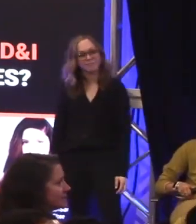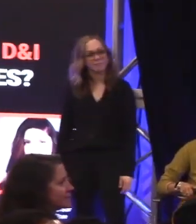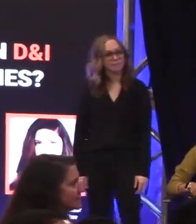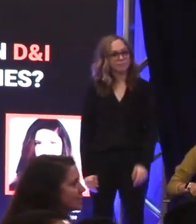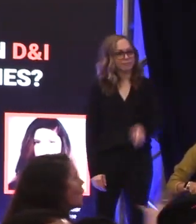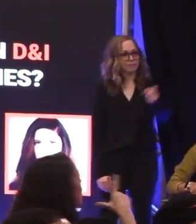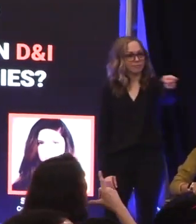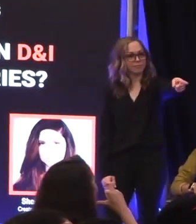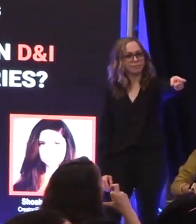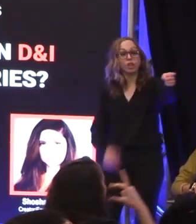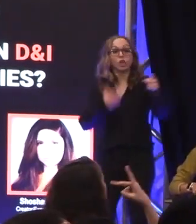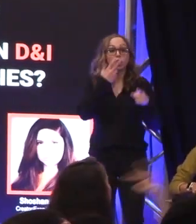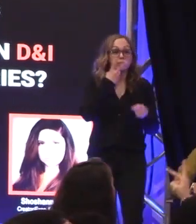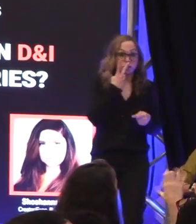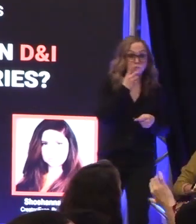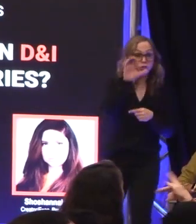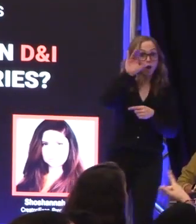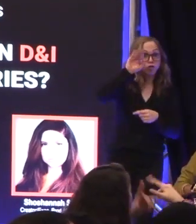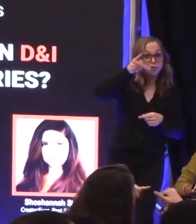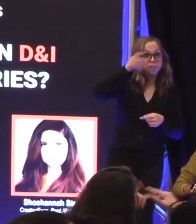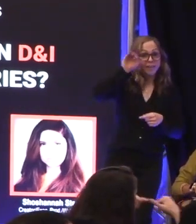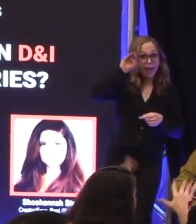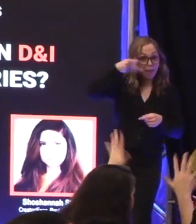saw Crip Camp, by the way?